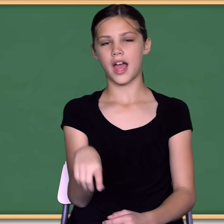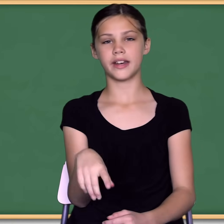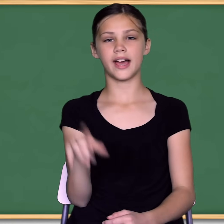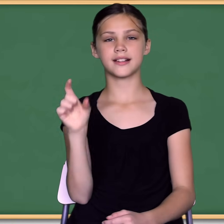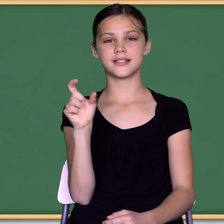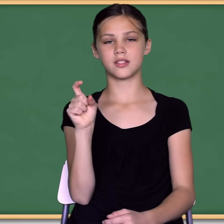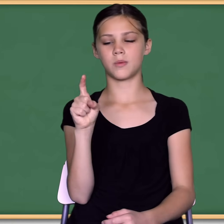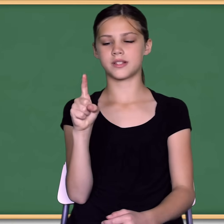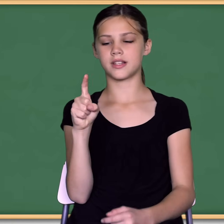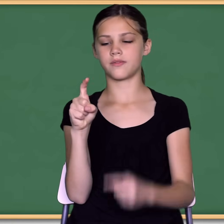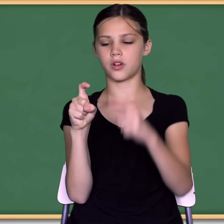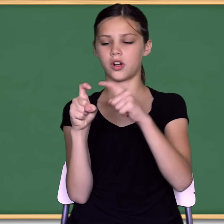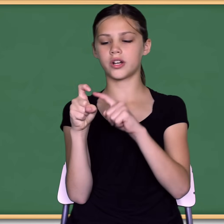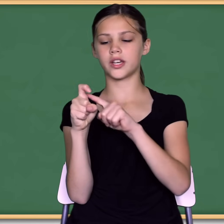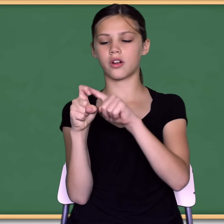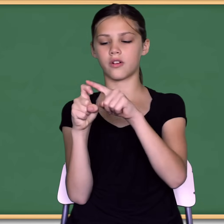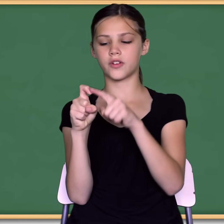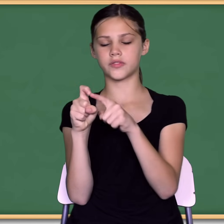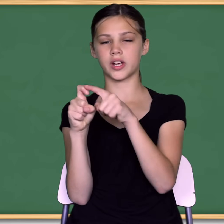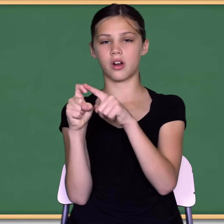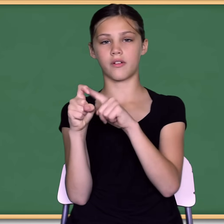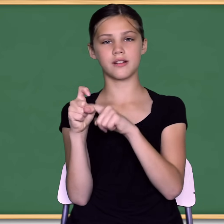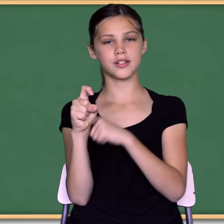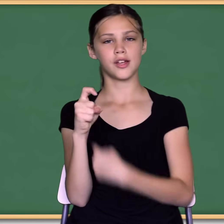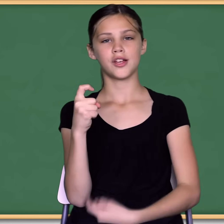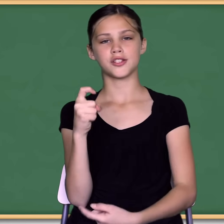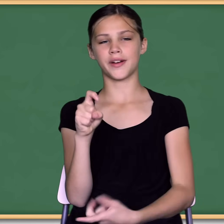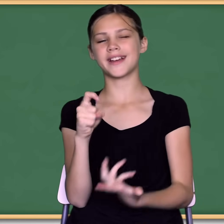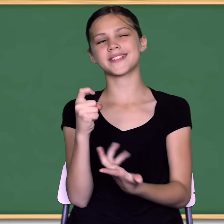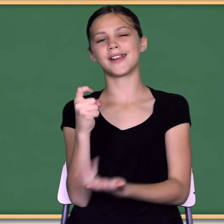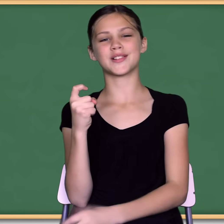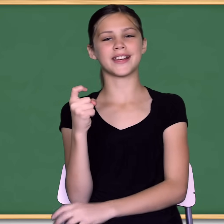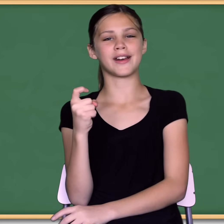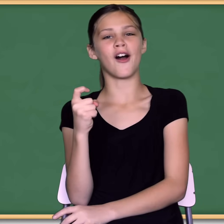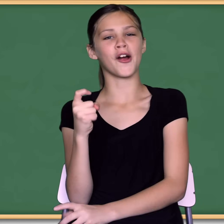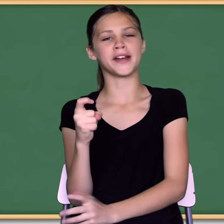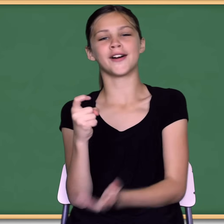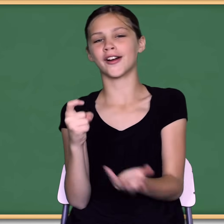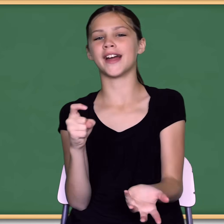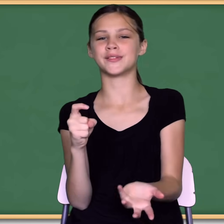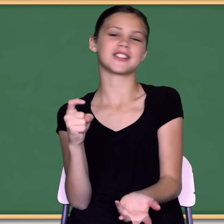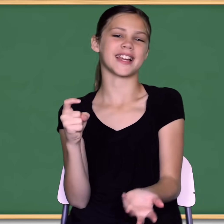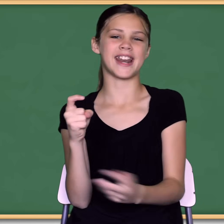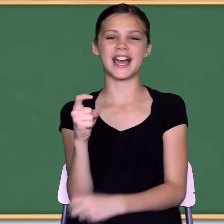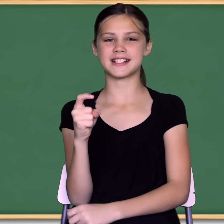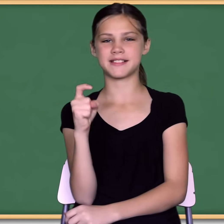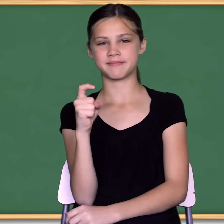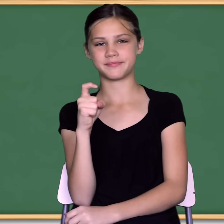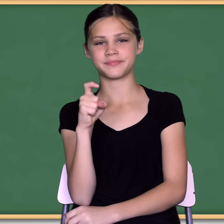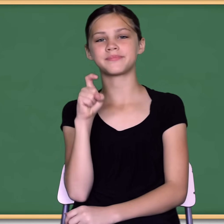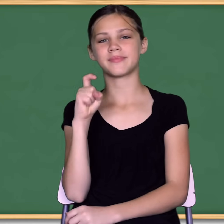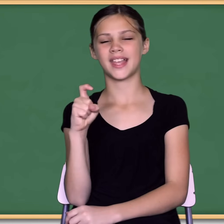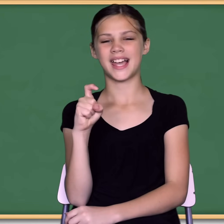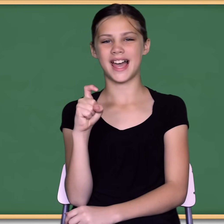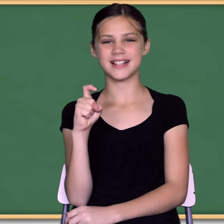And X is almost as if you're hooking your first finger around. So an X kind of looks like an R, and an R kind of looks like an X.